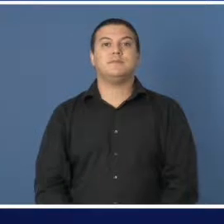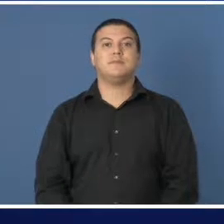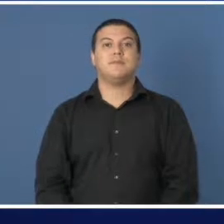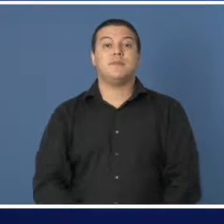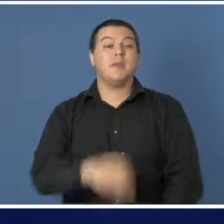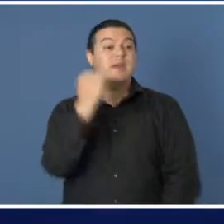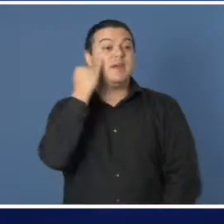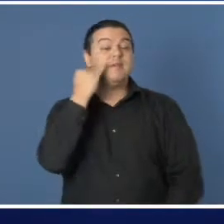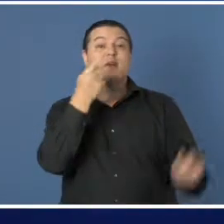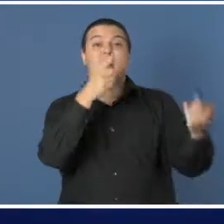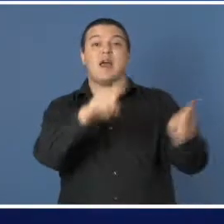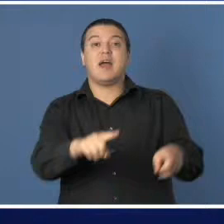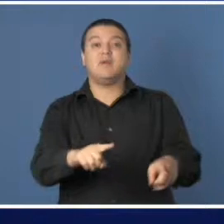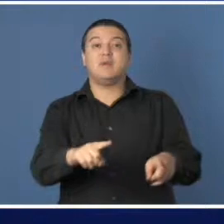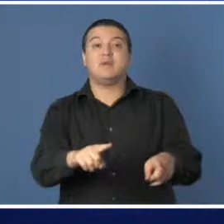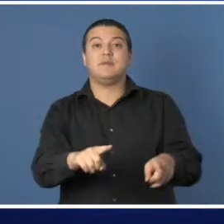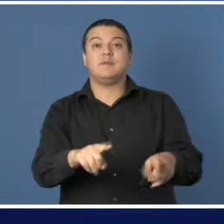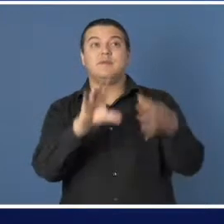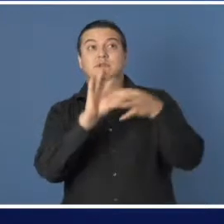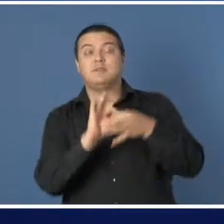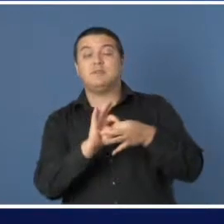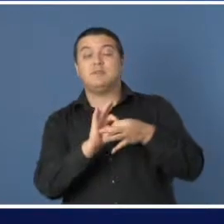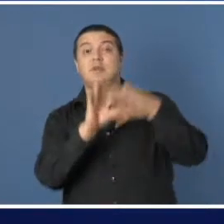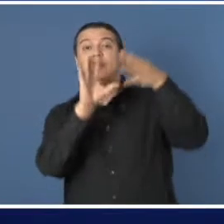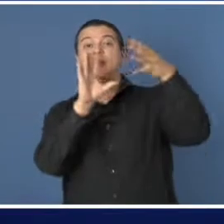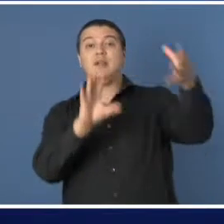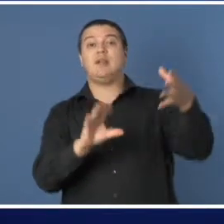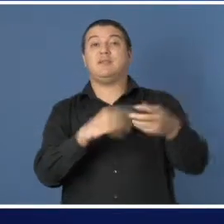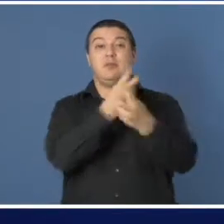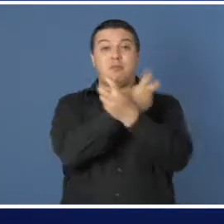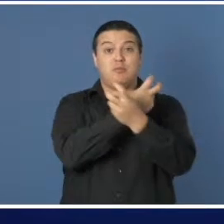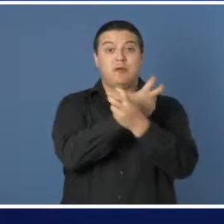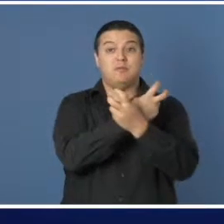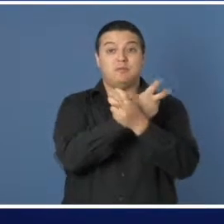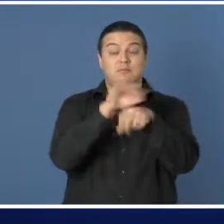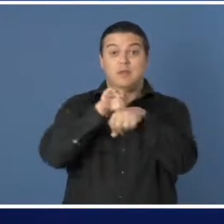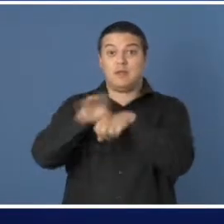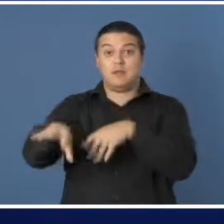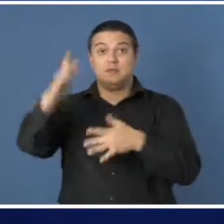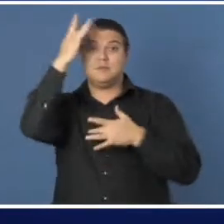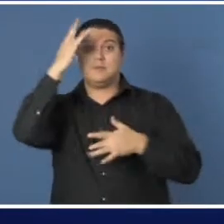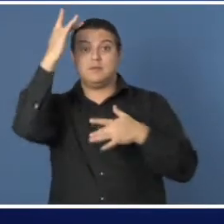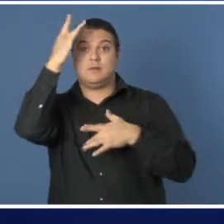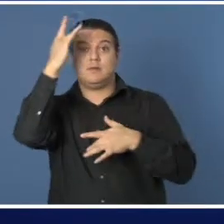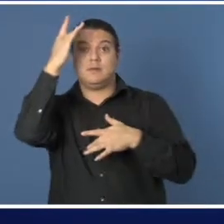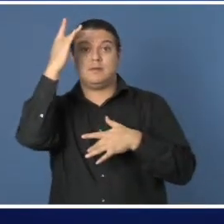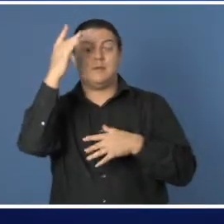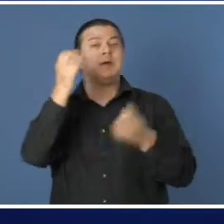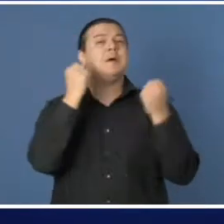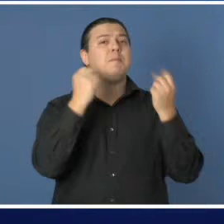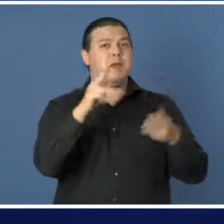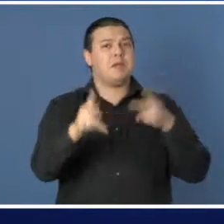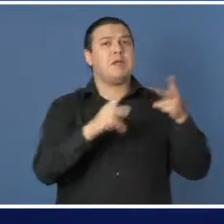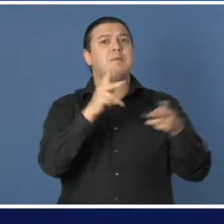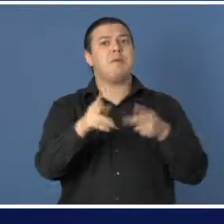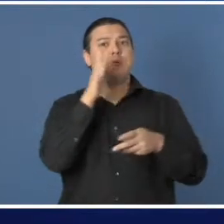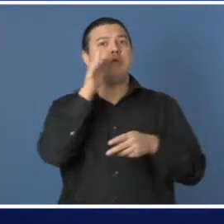In the event of an intentional release of the toxin that causes botulism,